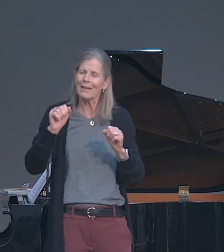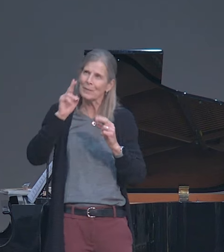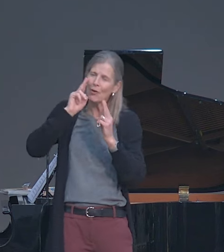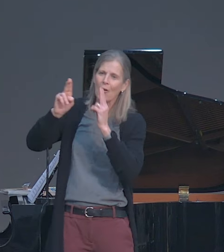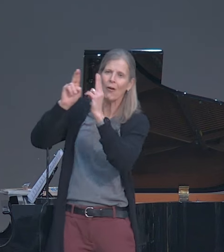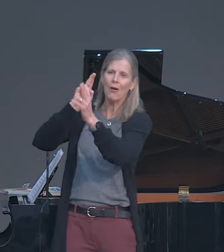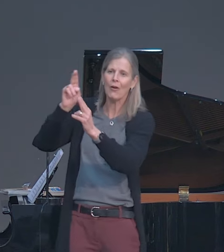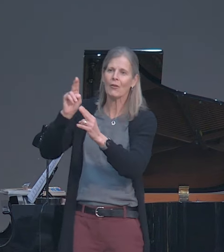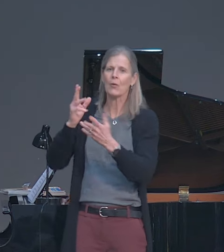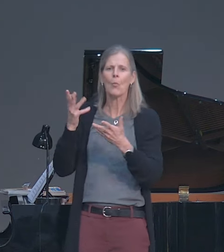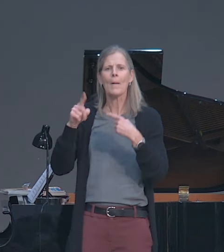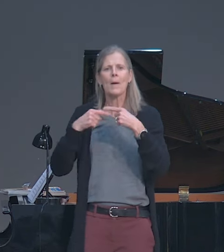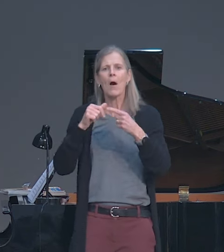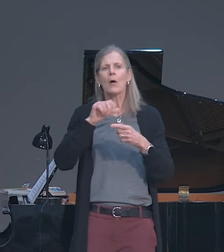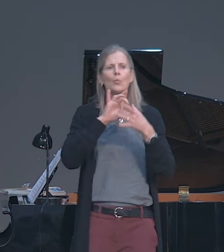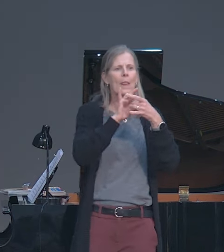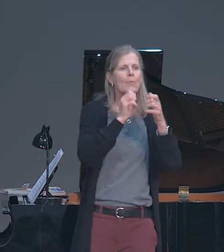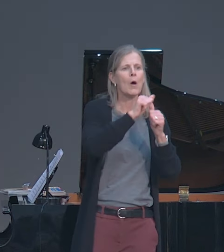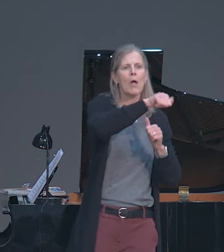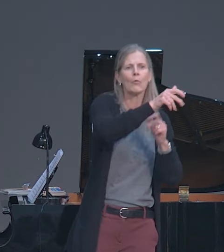or in your job?